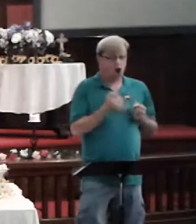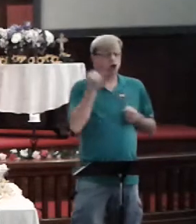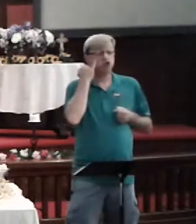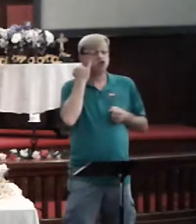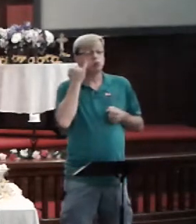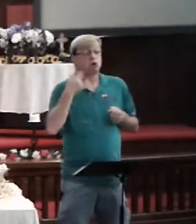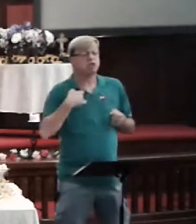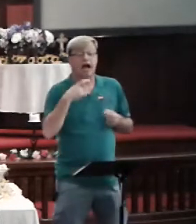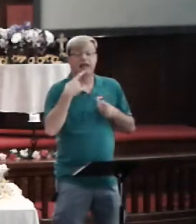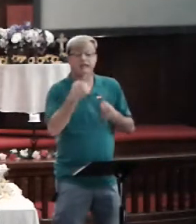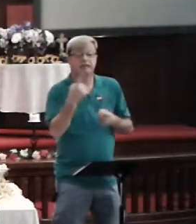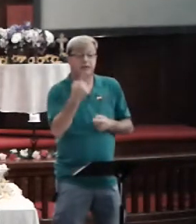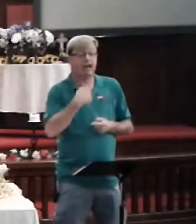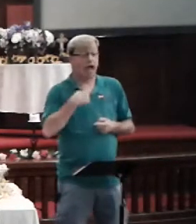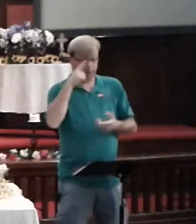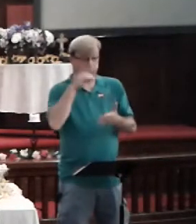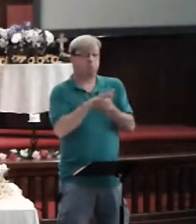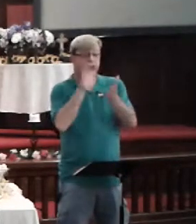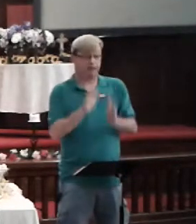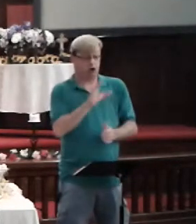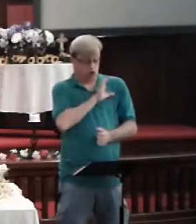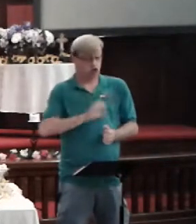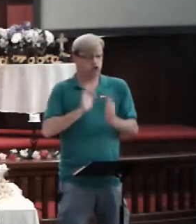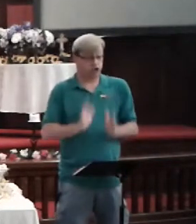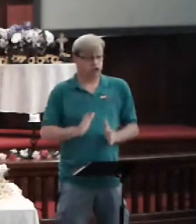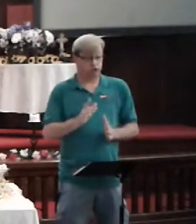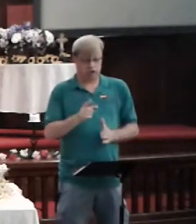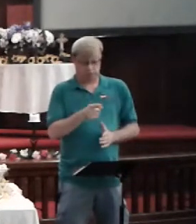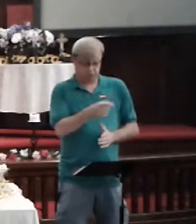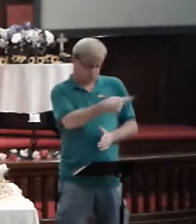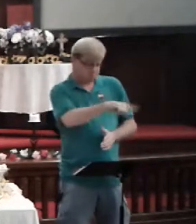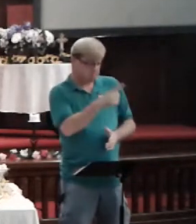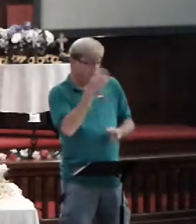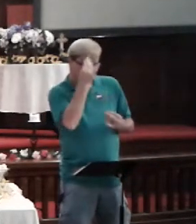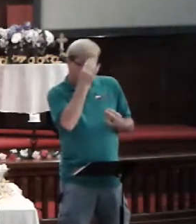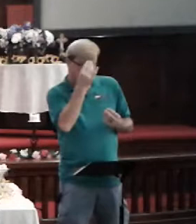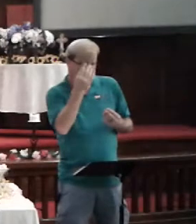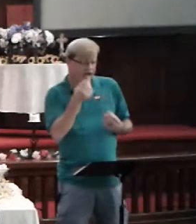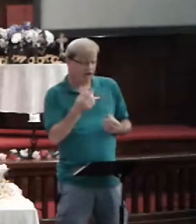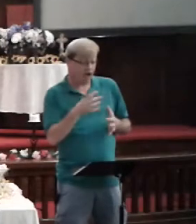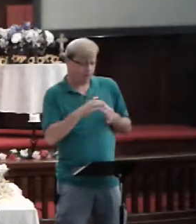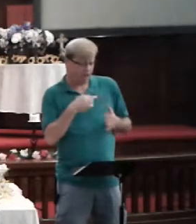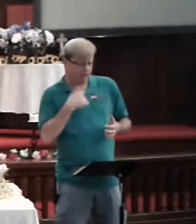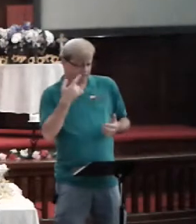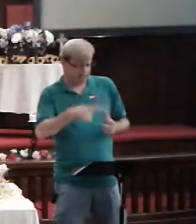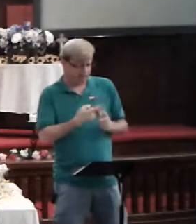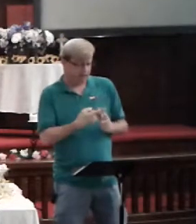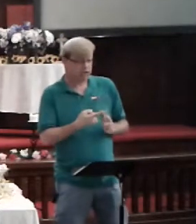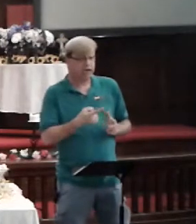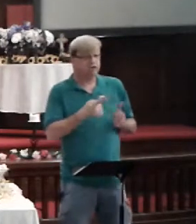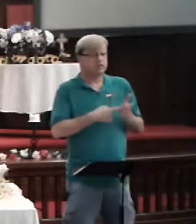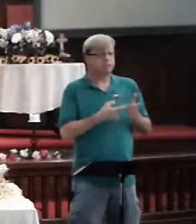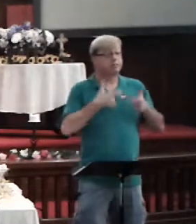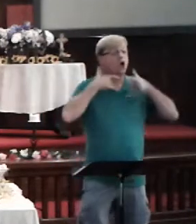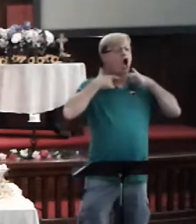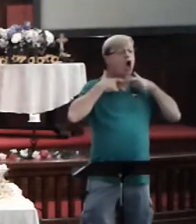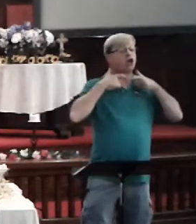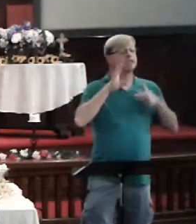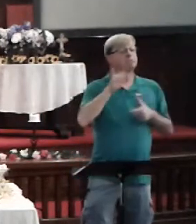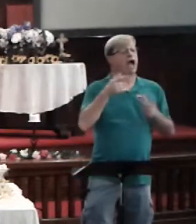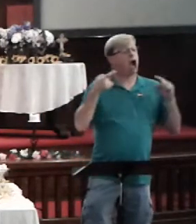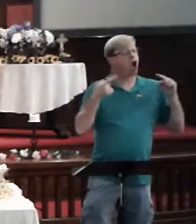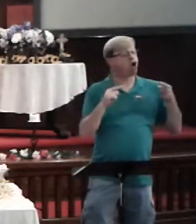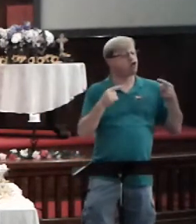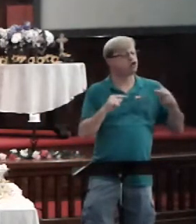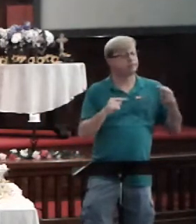somebody that I'm a believer, a Christian? What will they think then? Sometimes we're harnessed by hurt. By